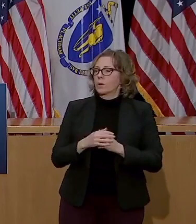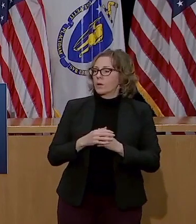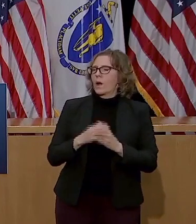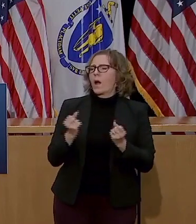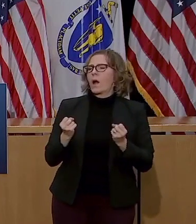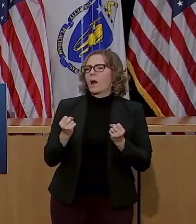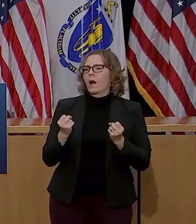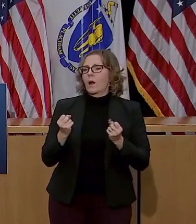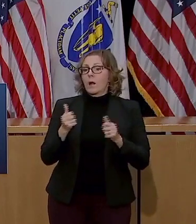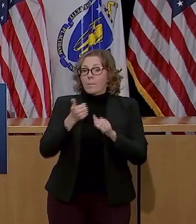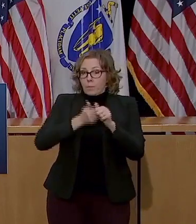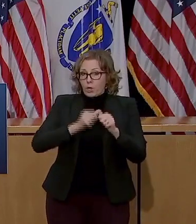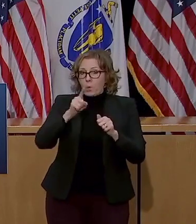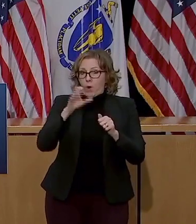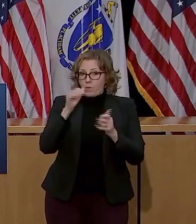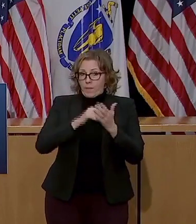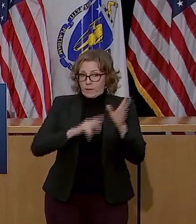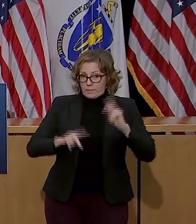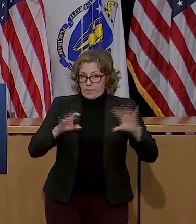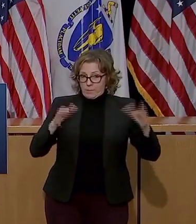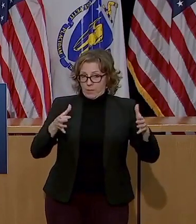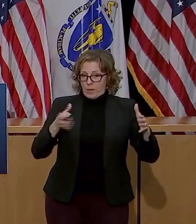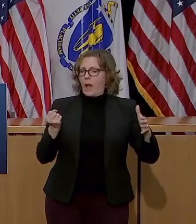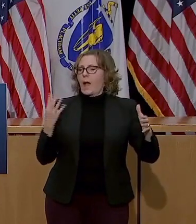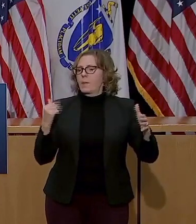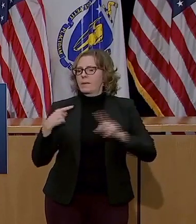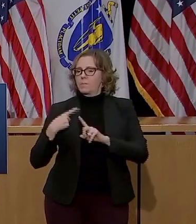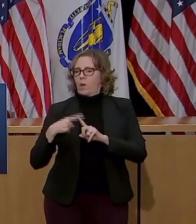100,000 or positive test rates,